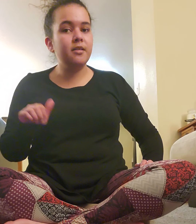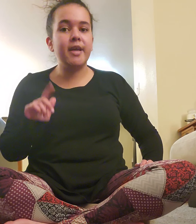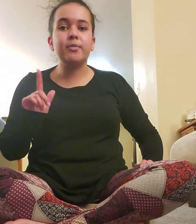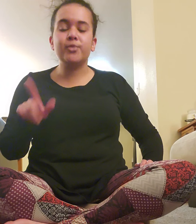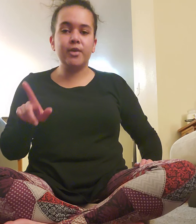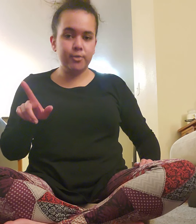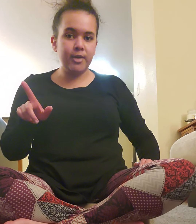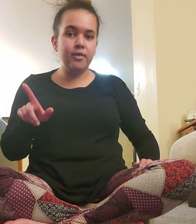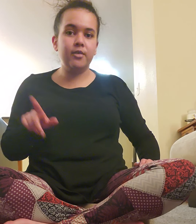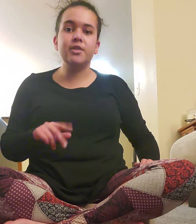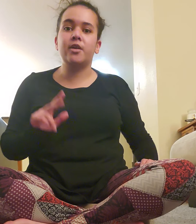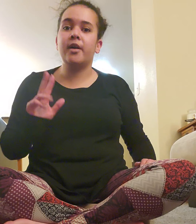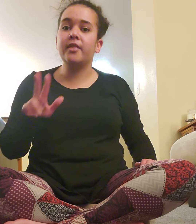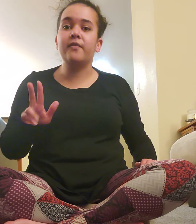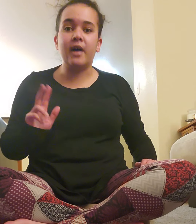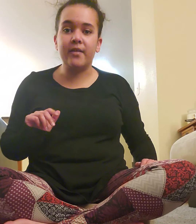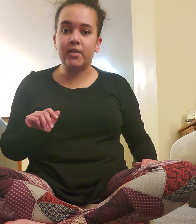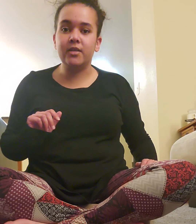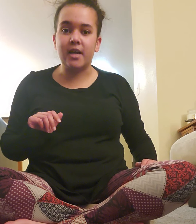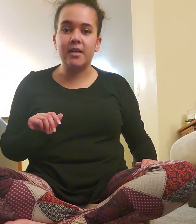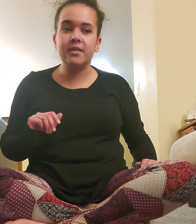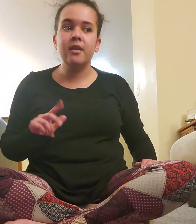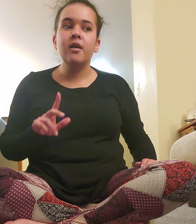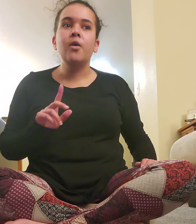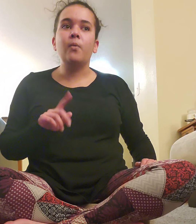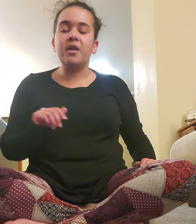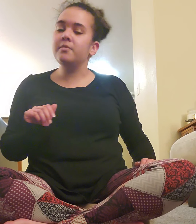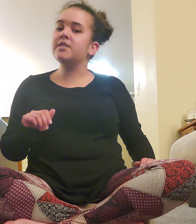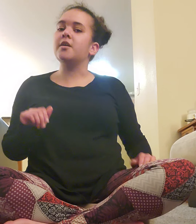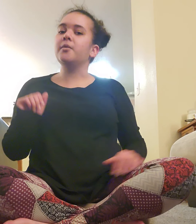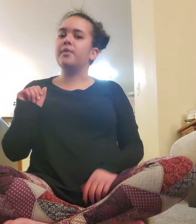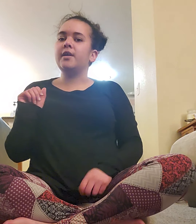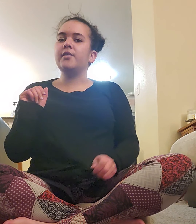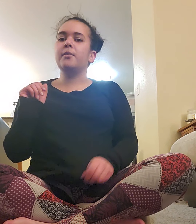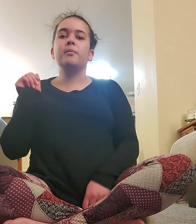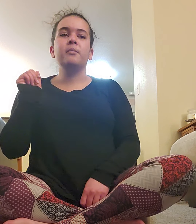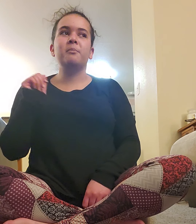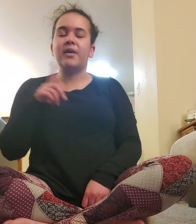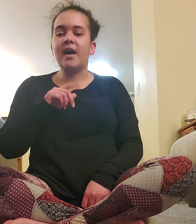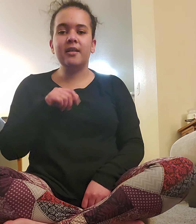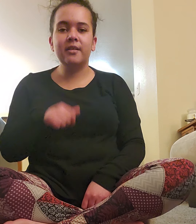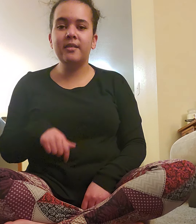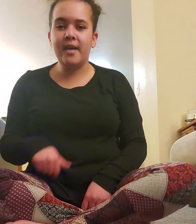Lamb, Twinkle Twinkle Little Star, and the Five Little Ducks. Why don't we start with Mary Had a Little Lamb?